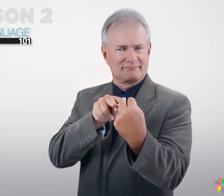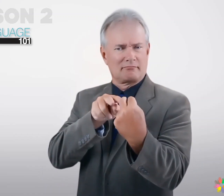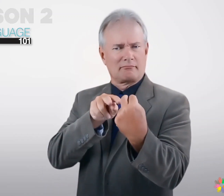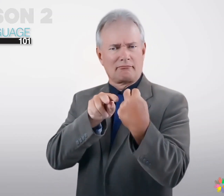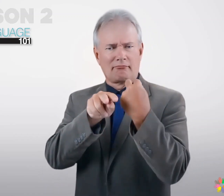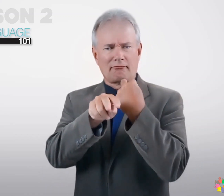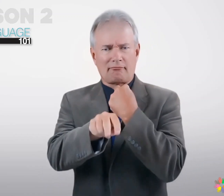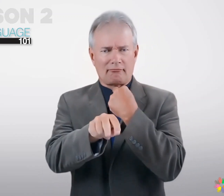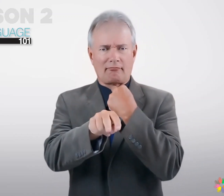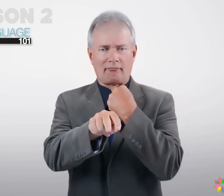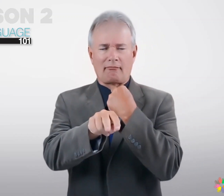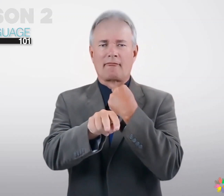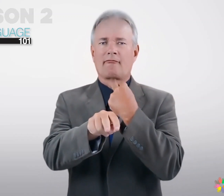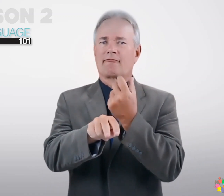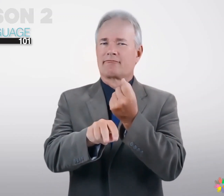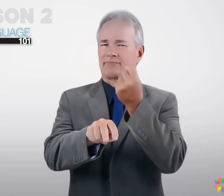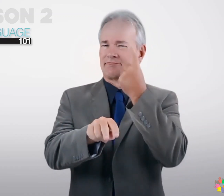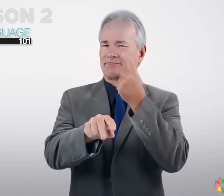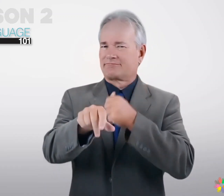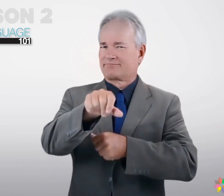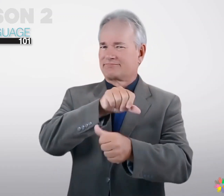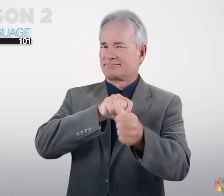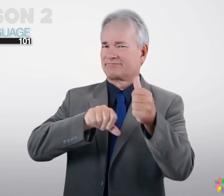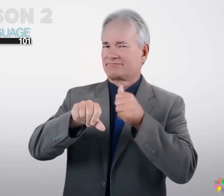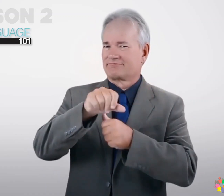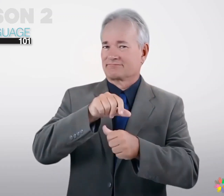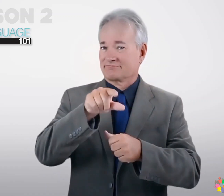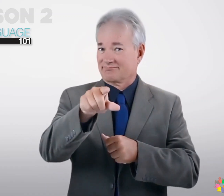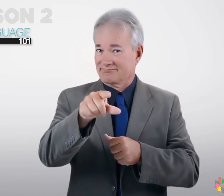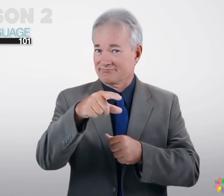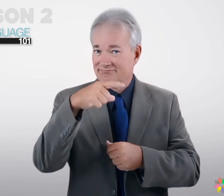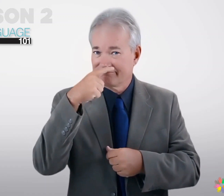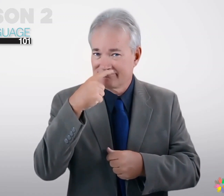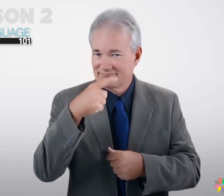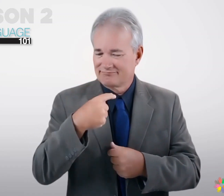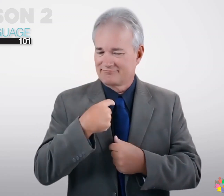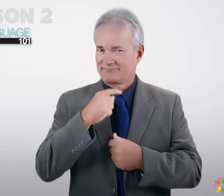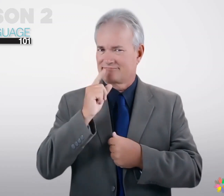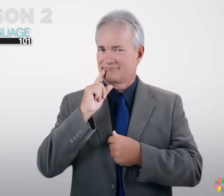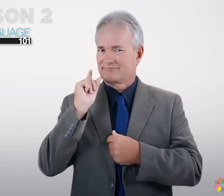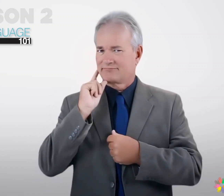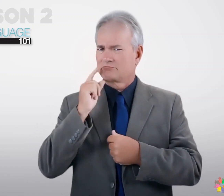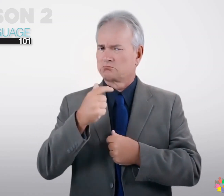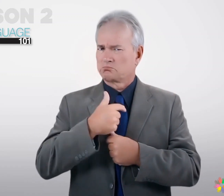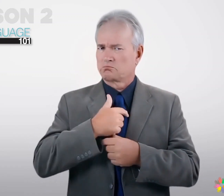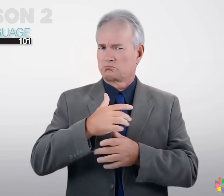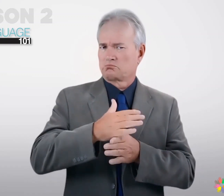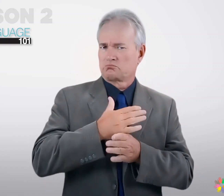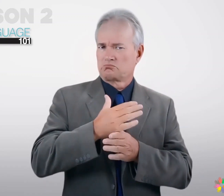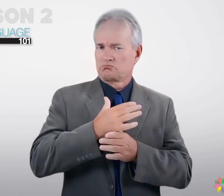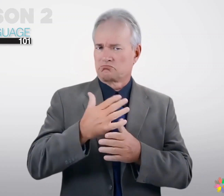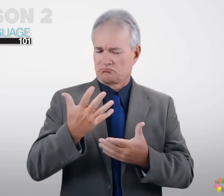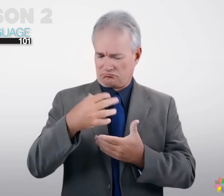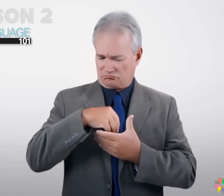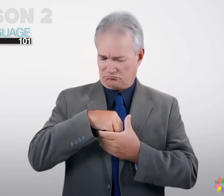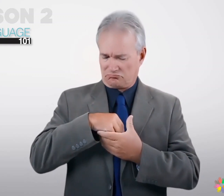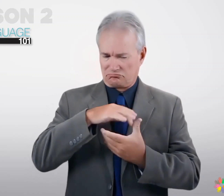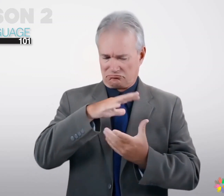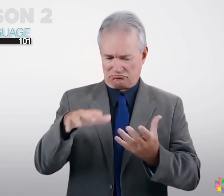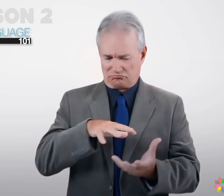we are on opposite sides of the tracks, and we're trying to understand each other. You're hearing, and I'm deaf. So I'll